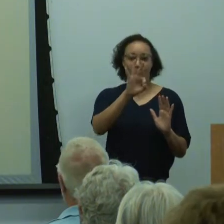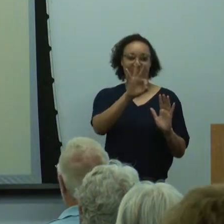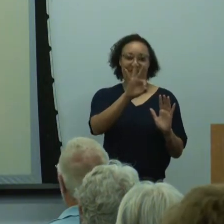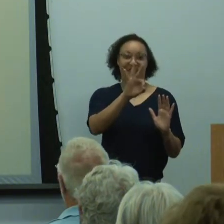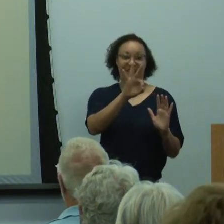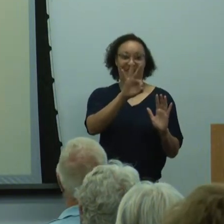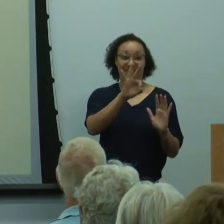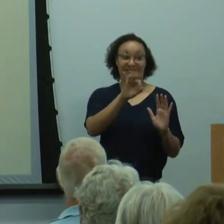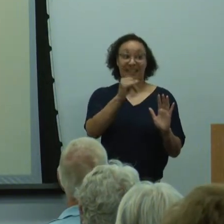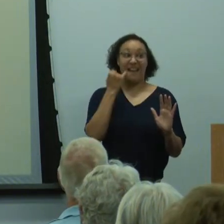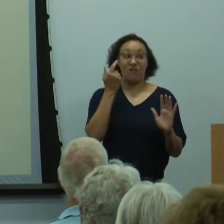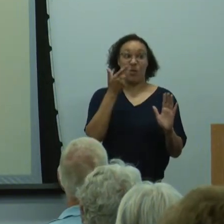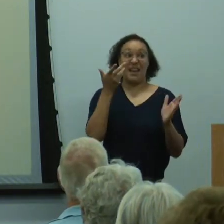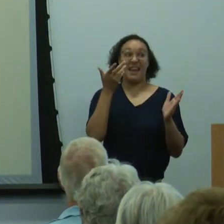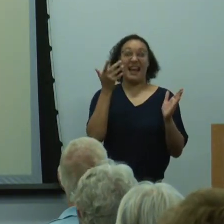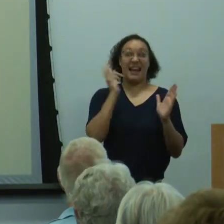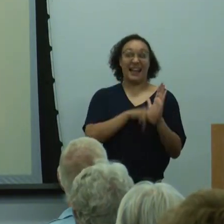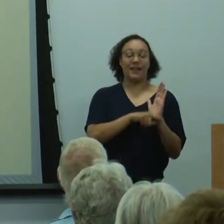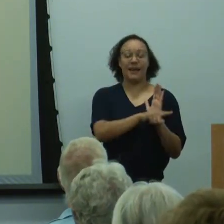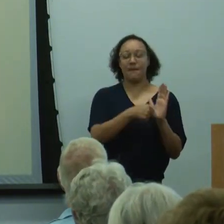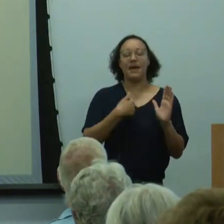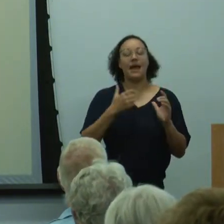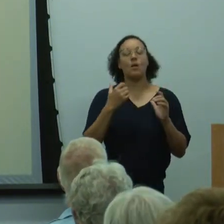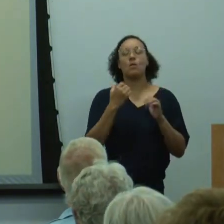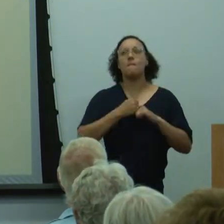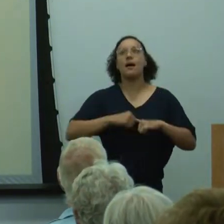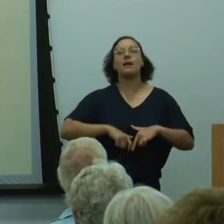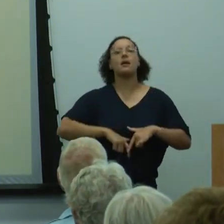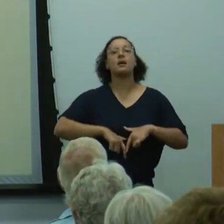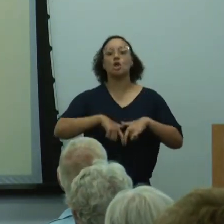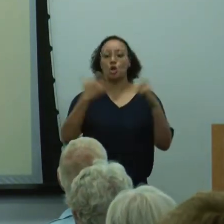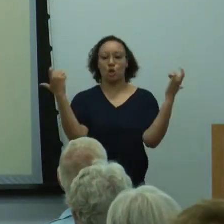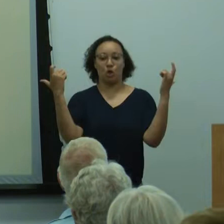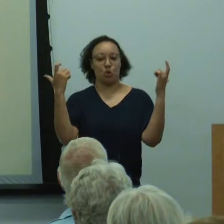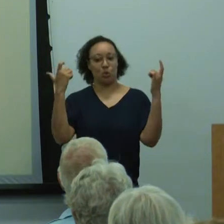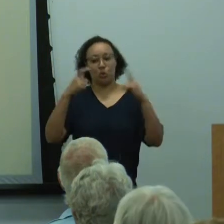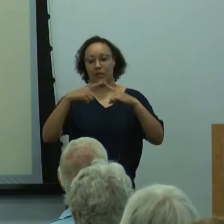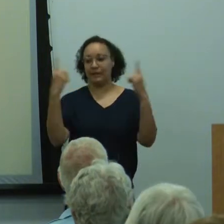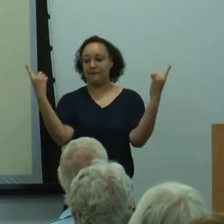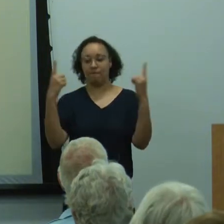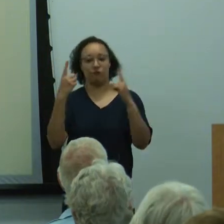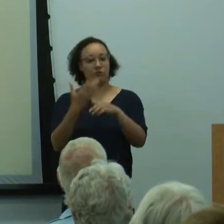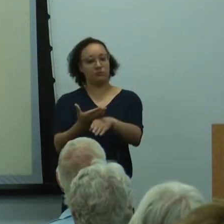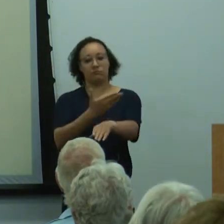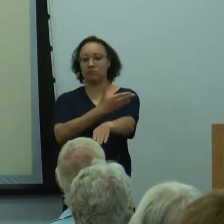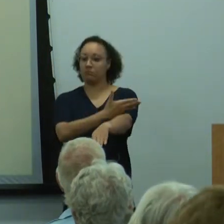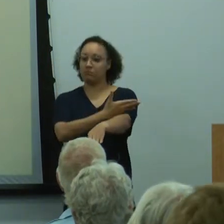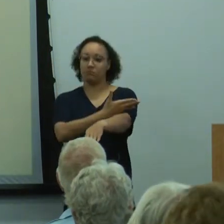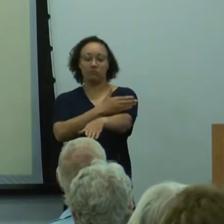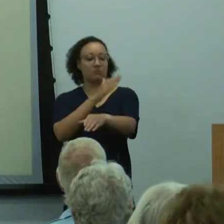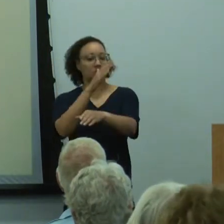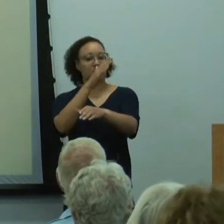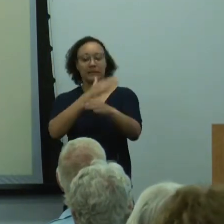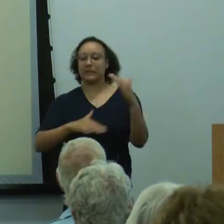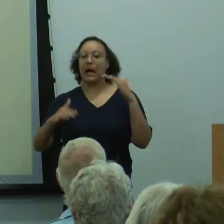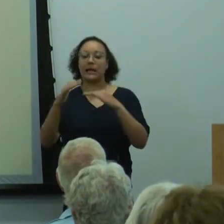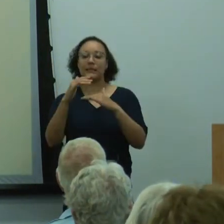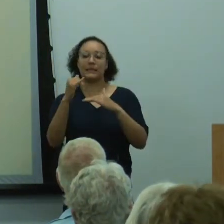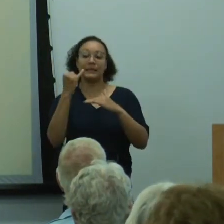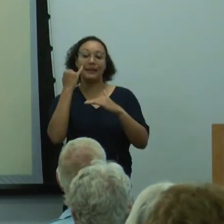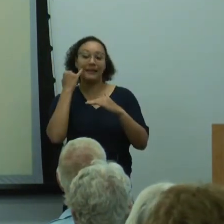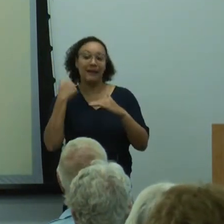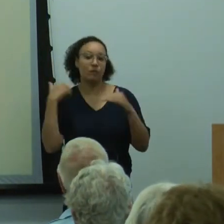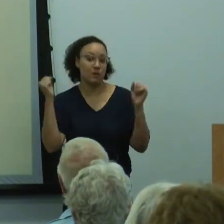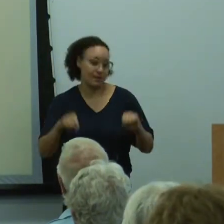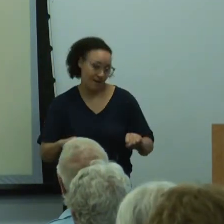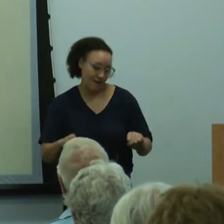a tremendous difference. It would make a huge difference in our society if you can do that.